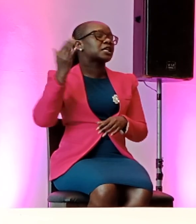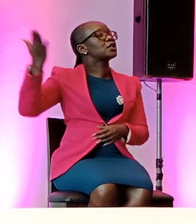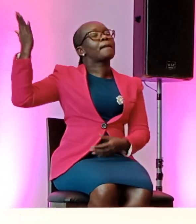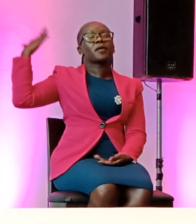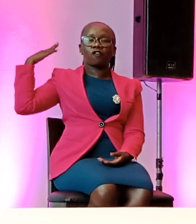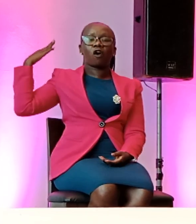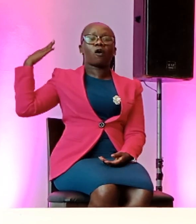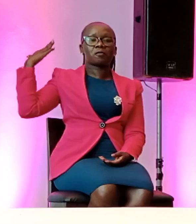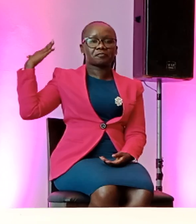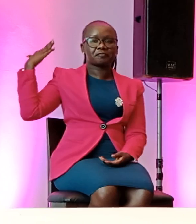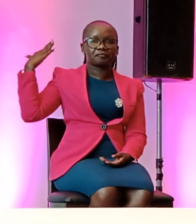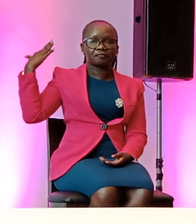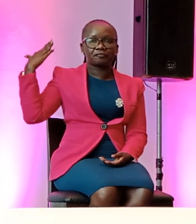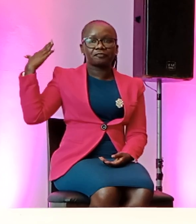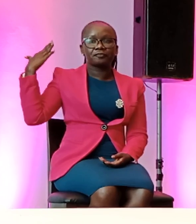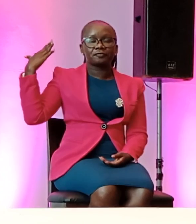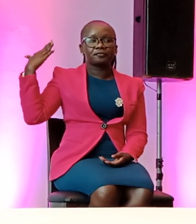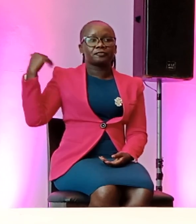time.